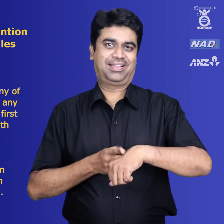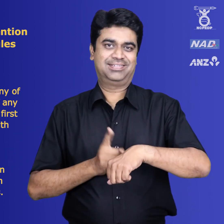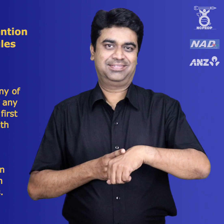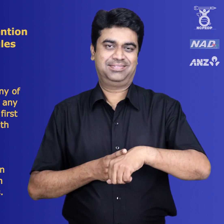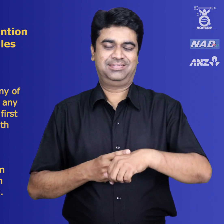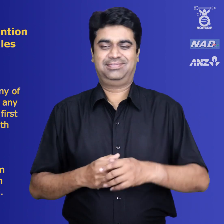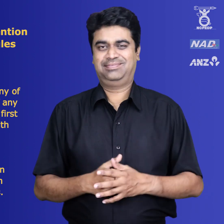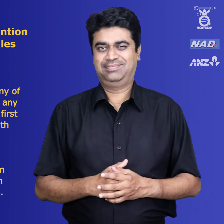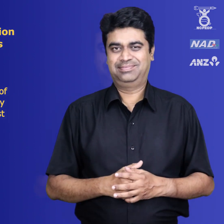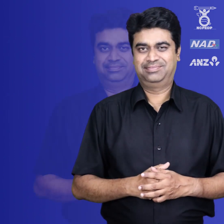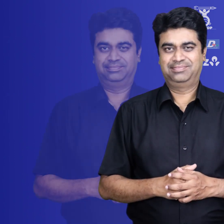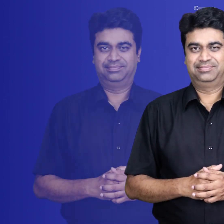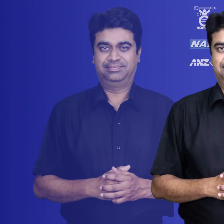lakh rupees.